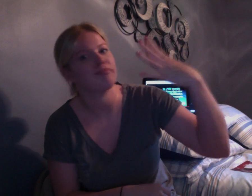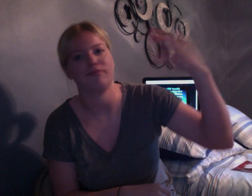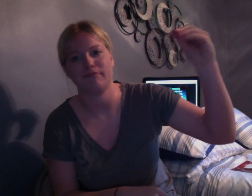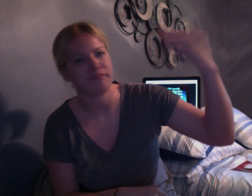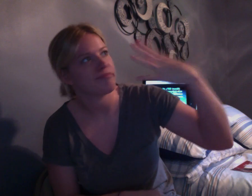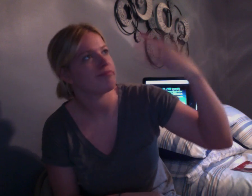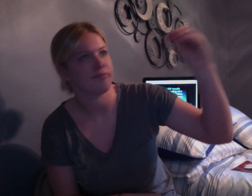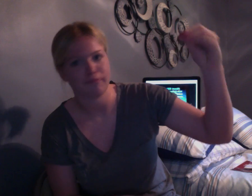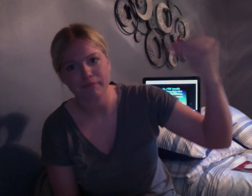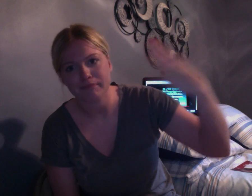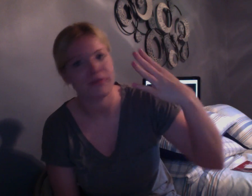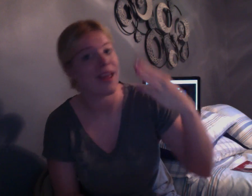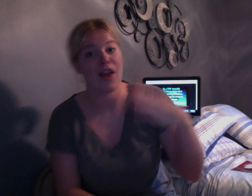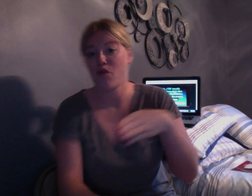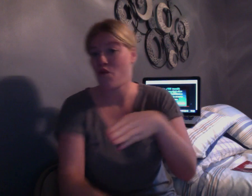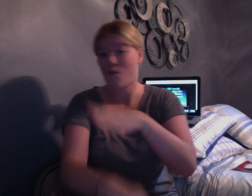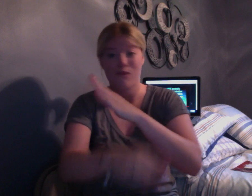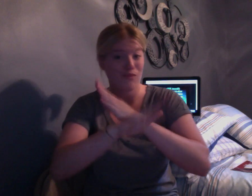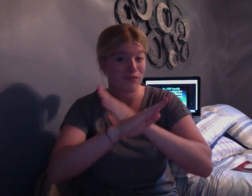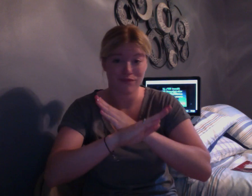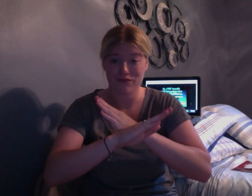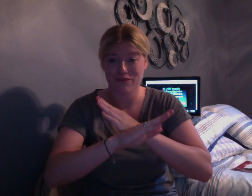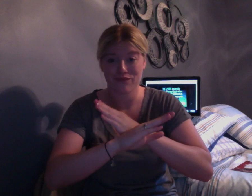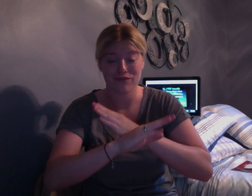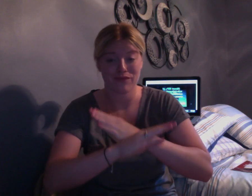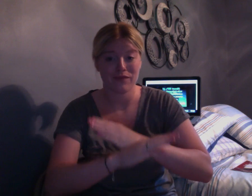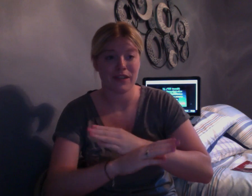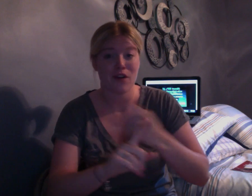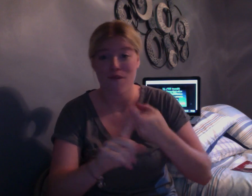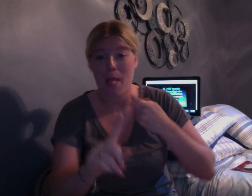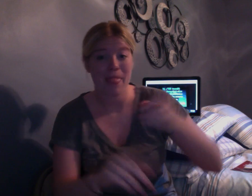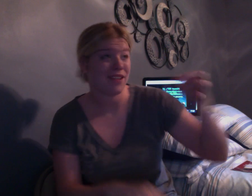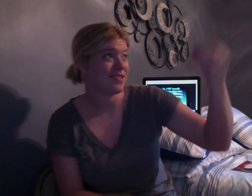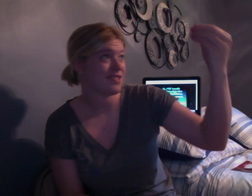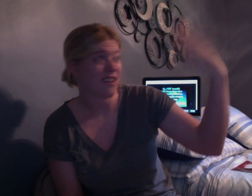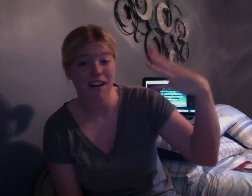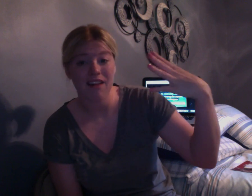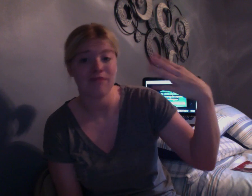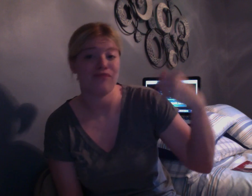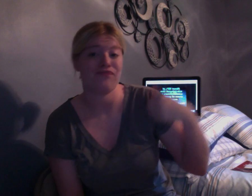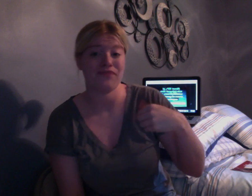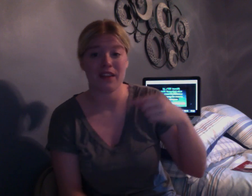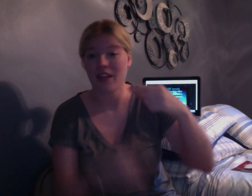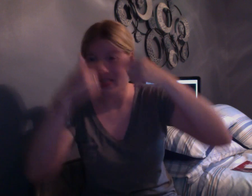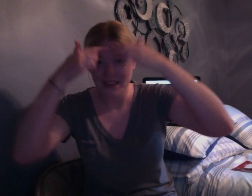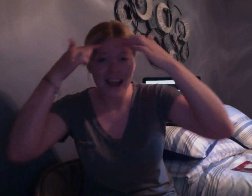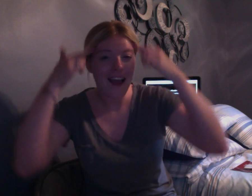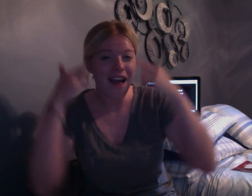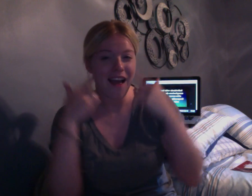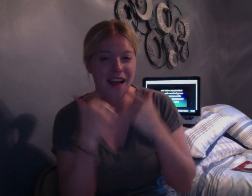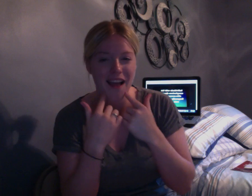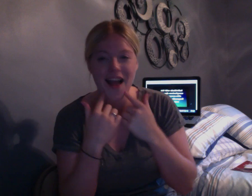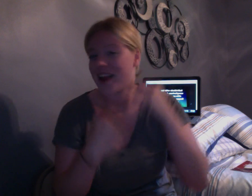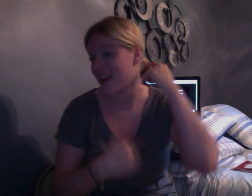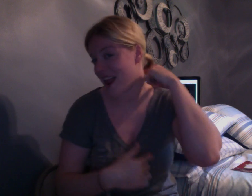cancer occurs in the areas that have the greatest exposure, namely the head, neck, and forearms. People with a family